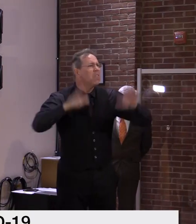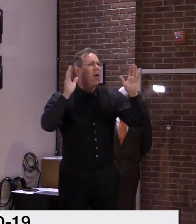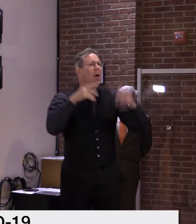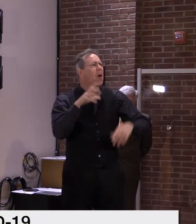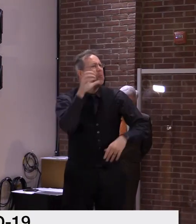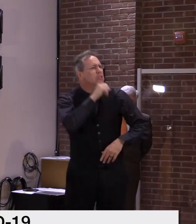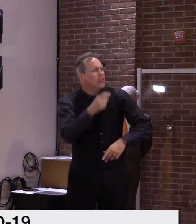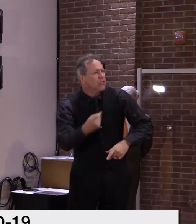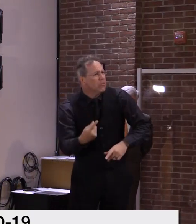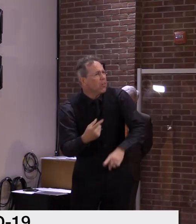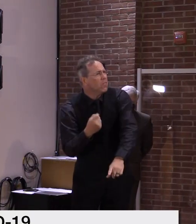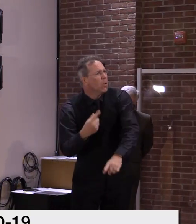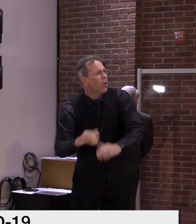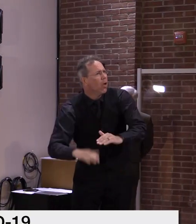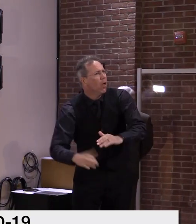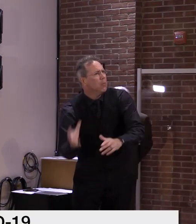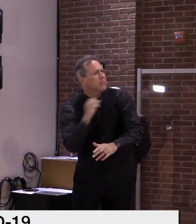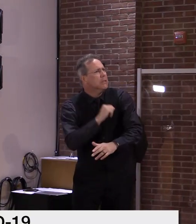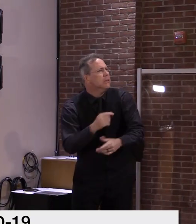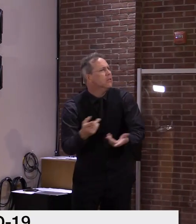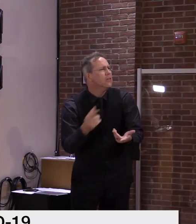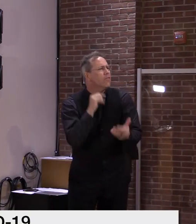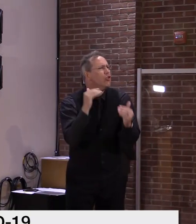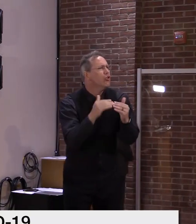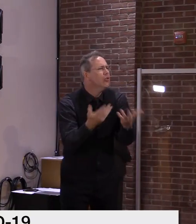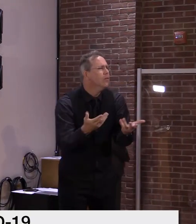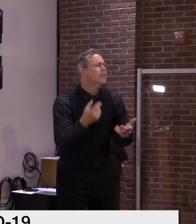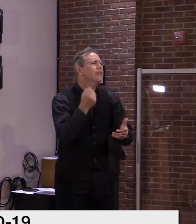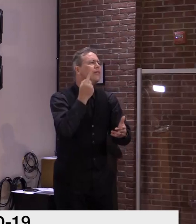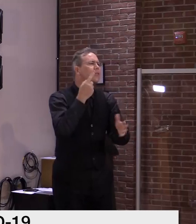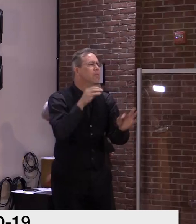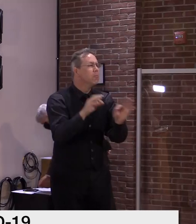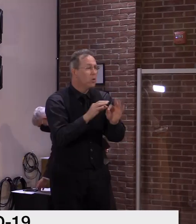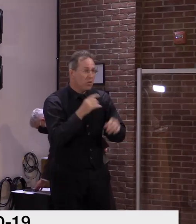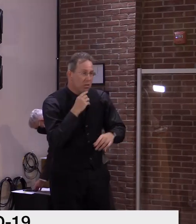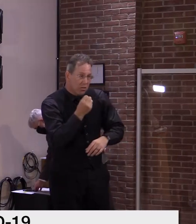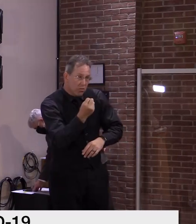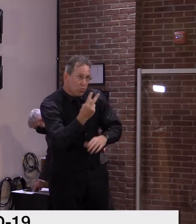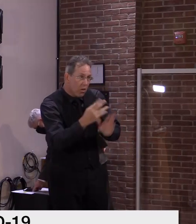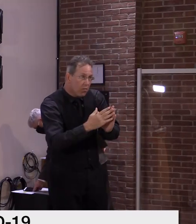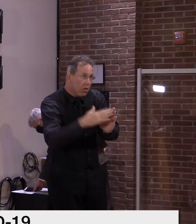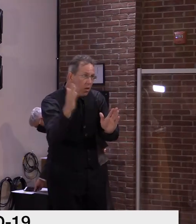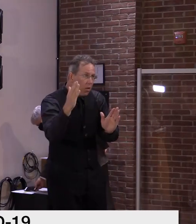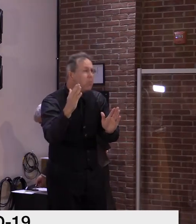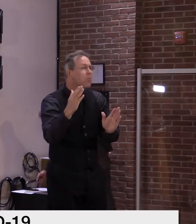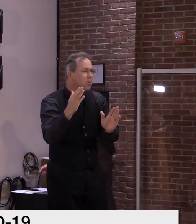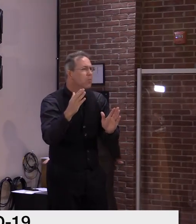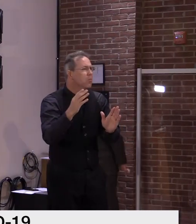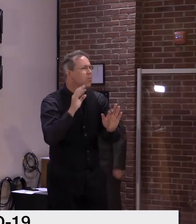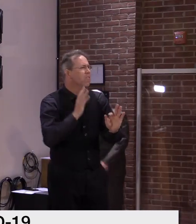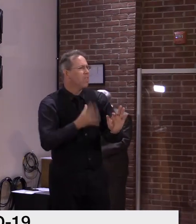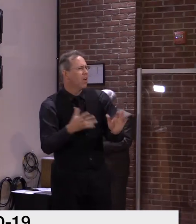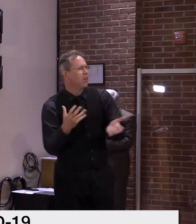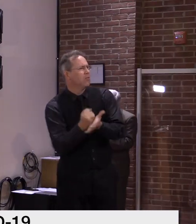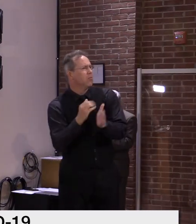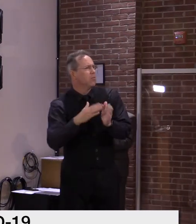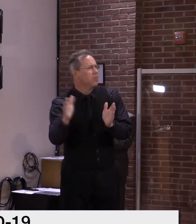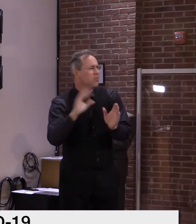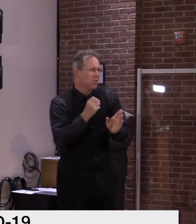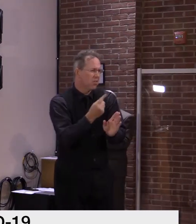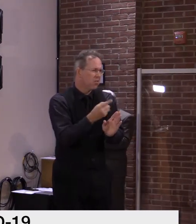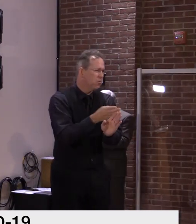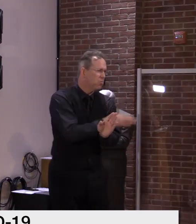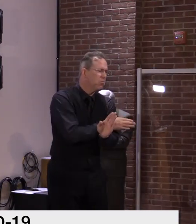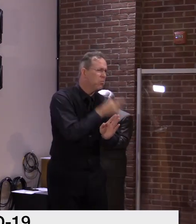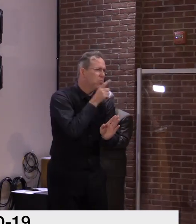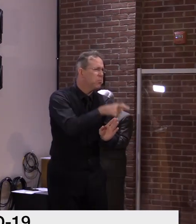very substantial progress made even without attending to that group. And there'll be a lot of discussion, obviously, about